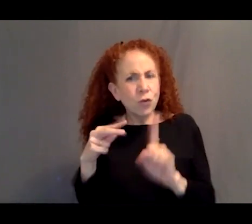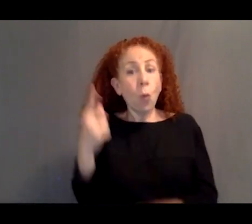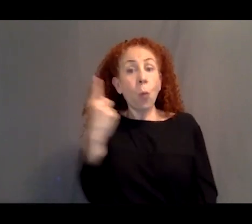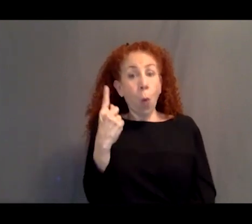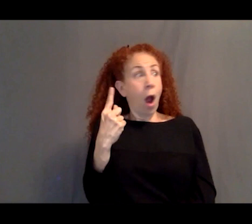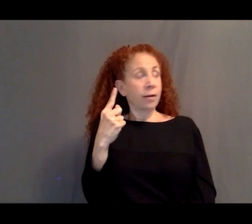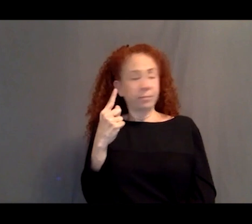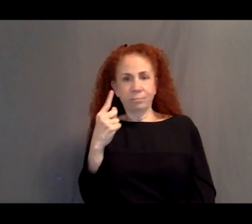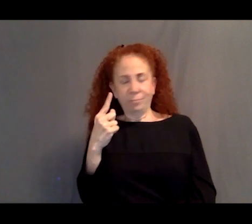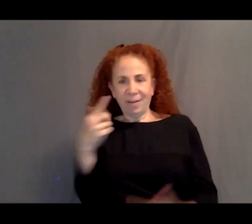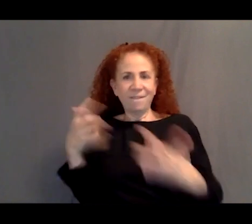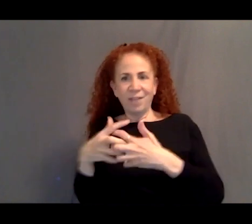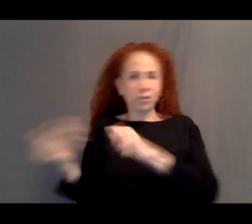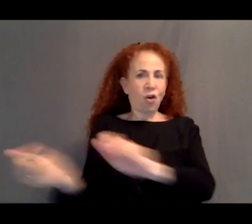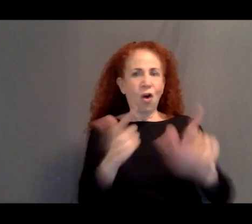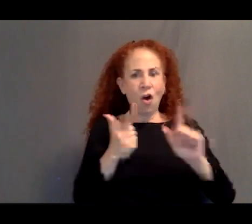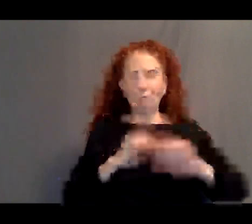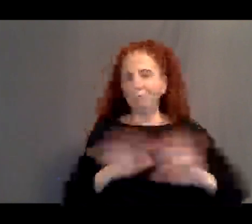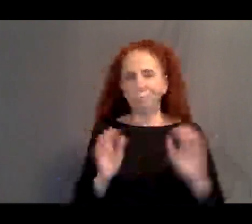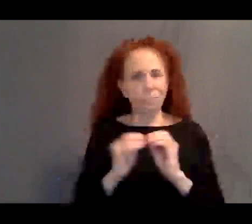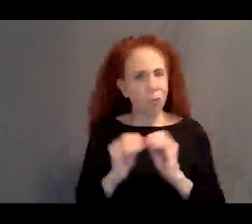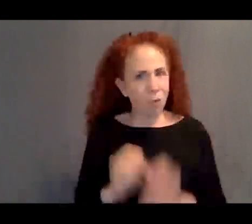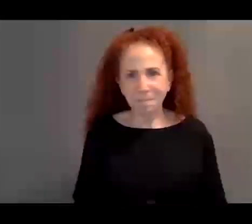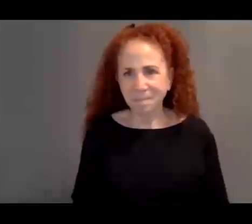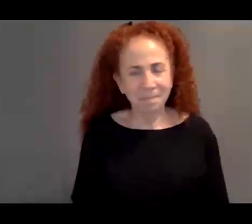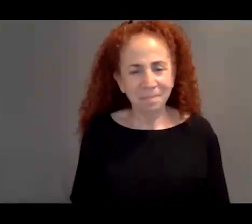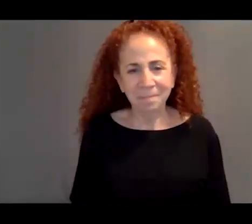can understand that